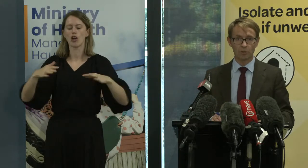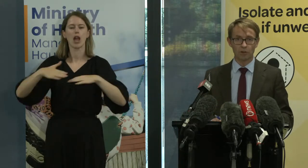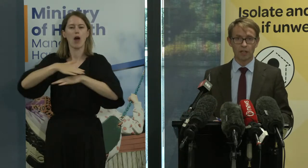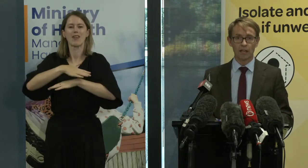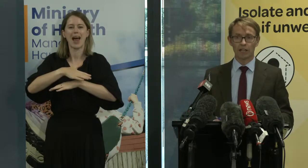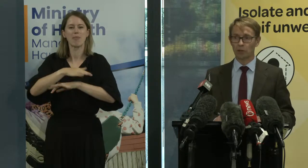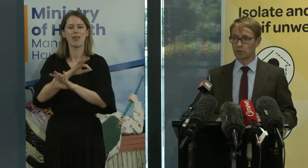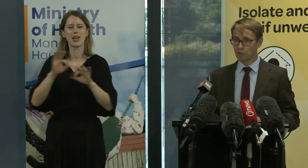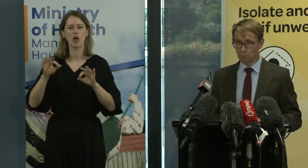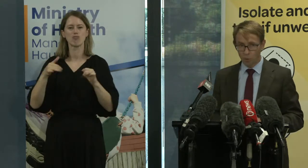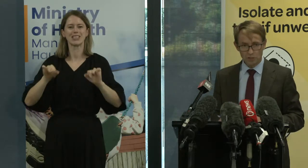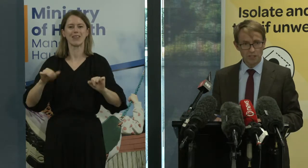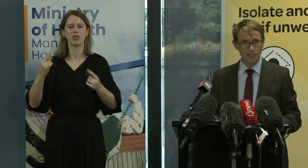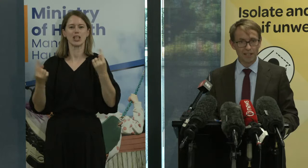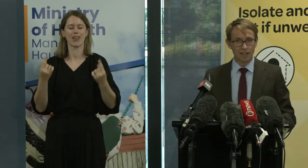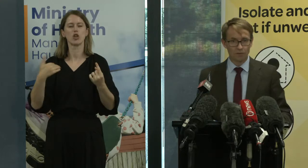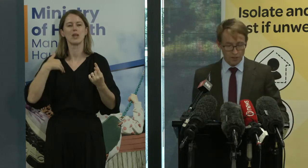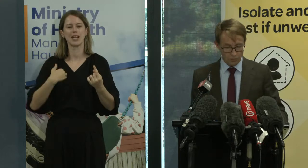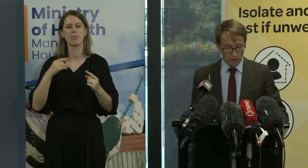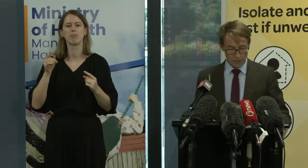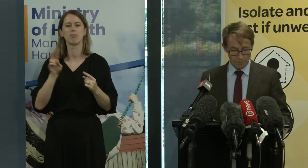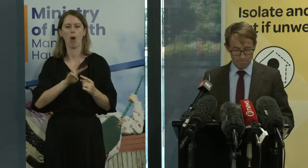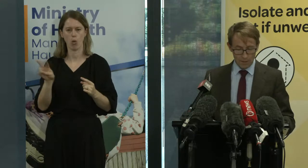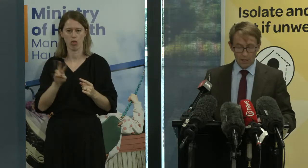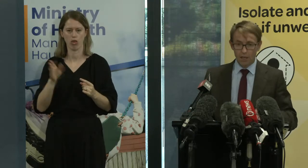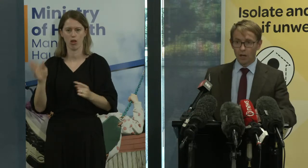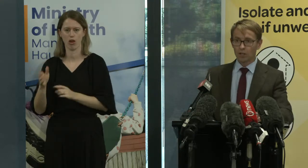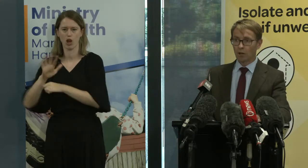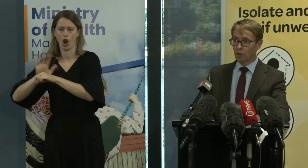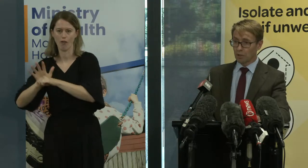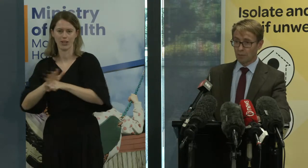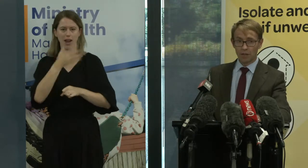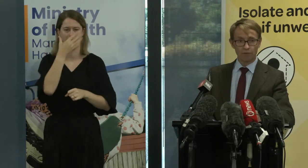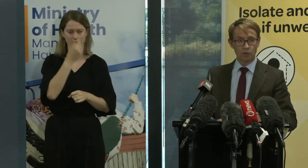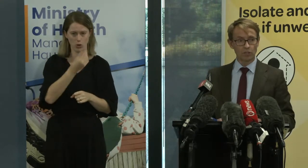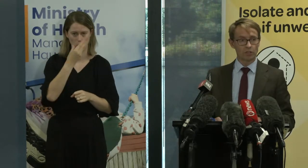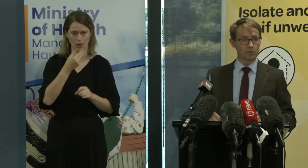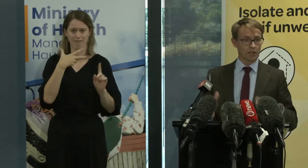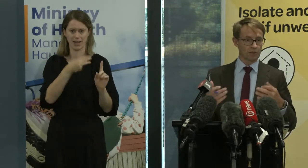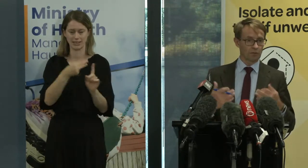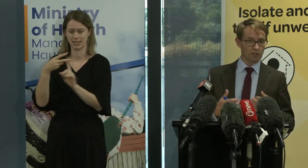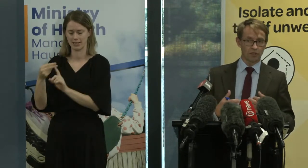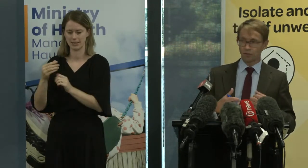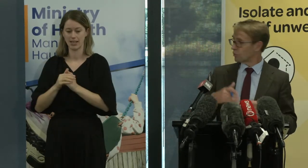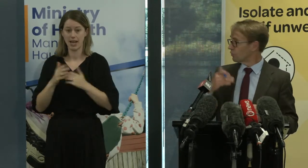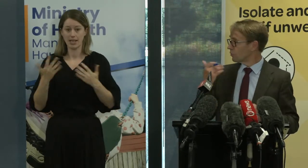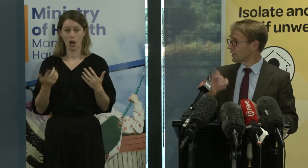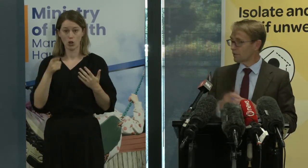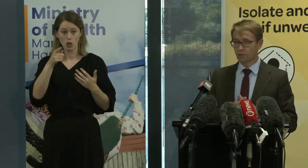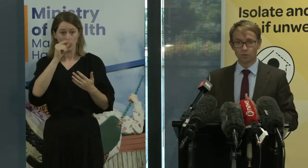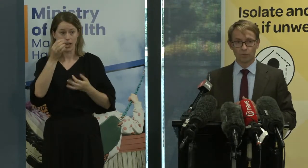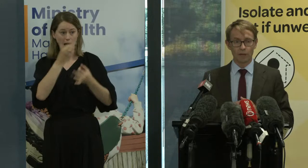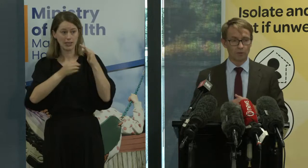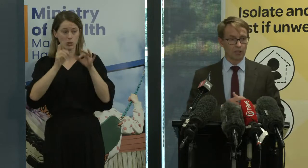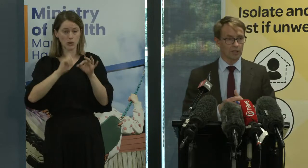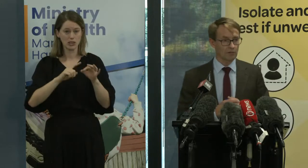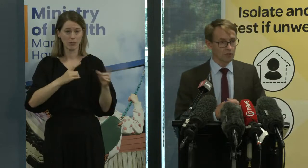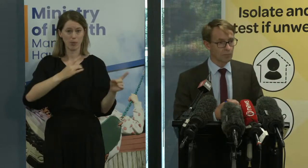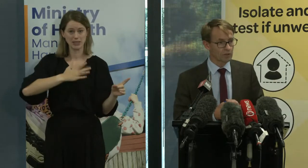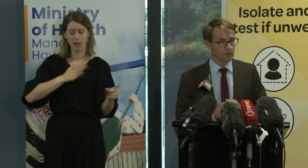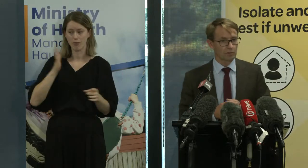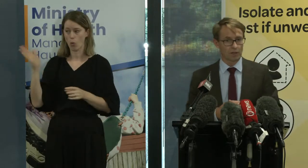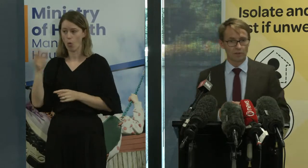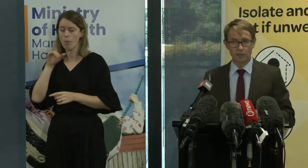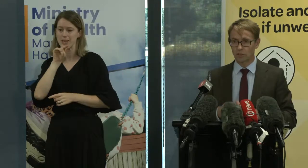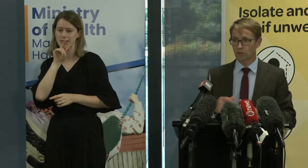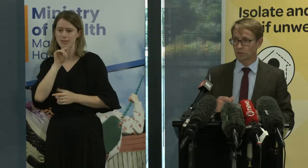So both are going to be important for this winter. Okay, I'll open up now for questions, either for myself or for Peter, who will be able to hear and